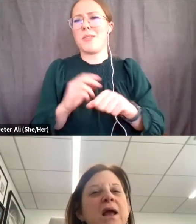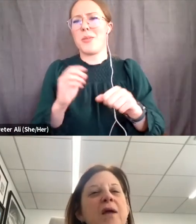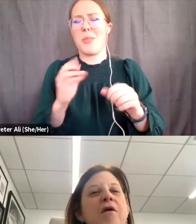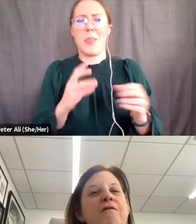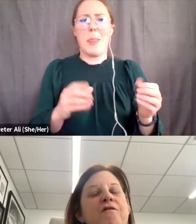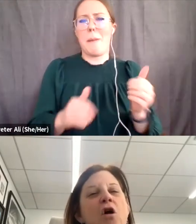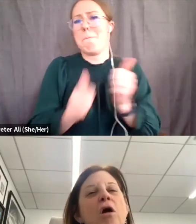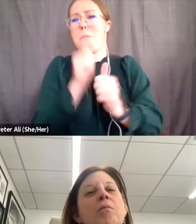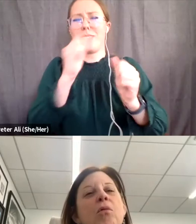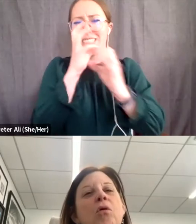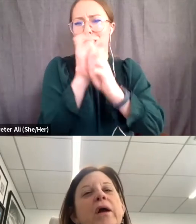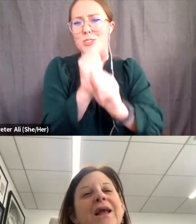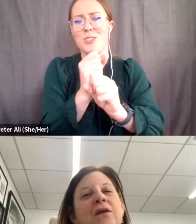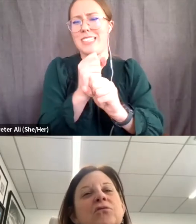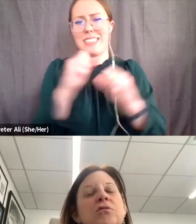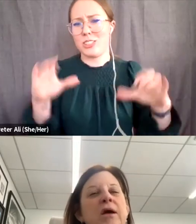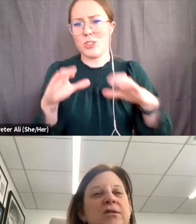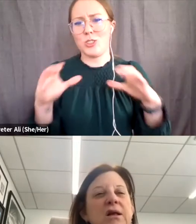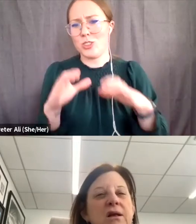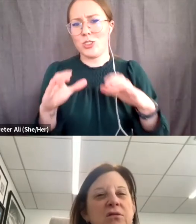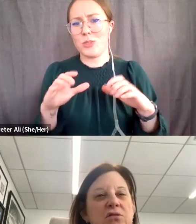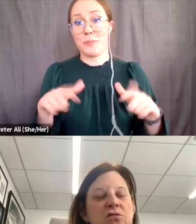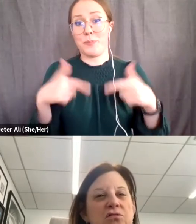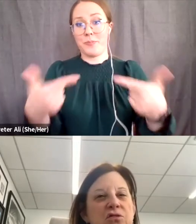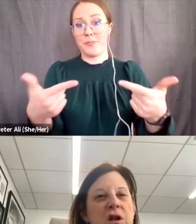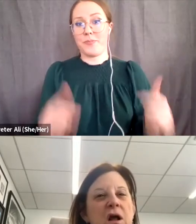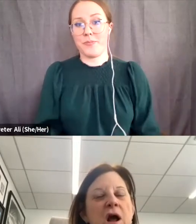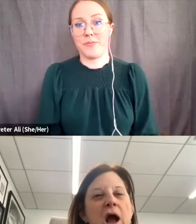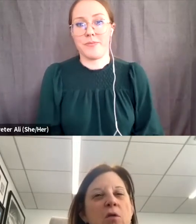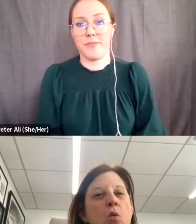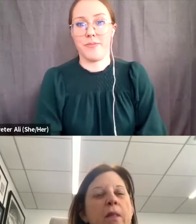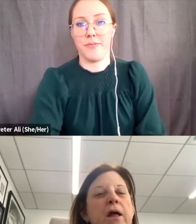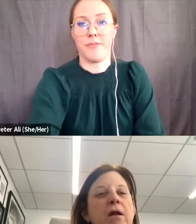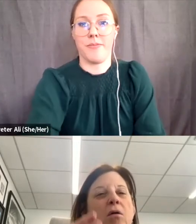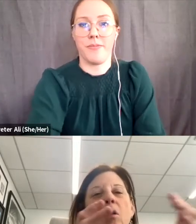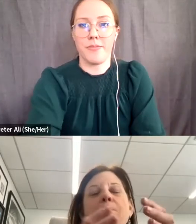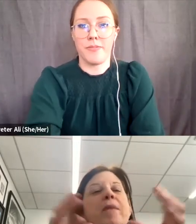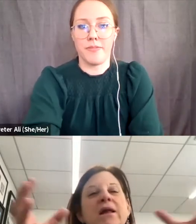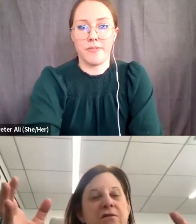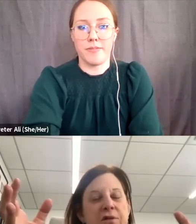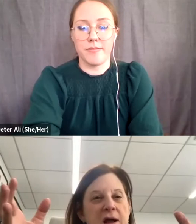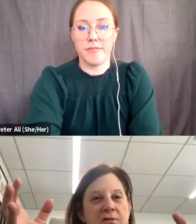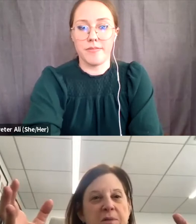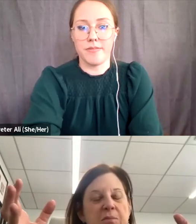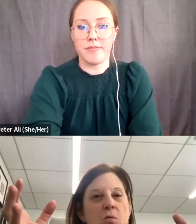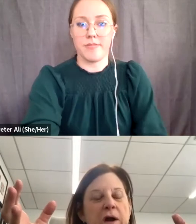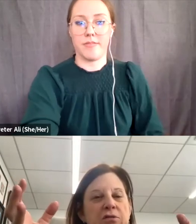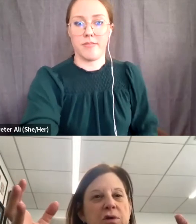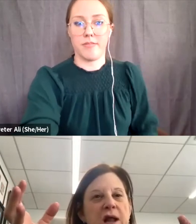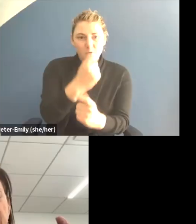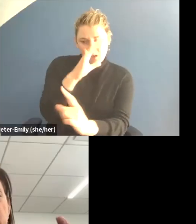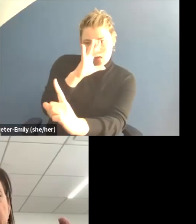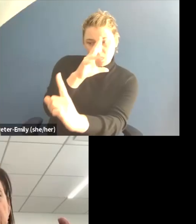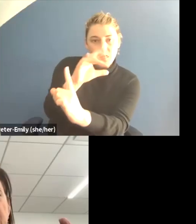We became a far more interesting institution and one that many different kinds of people wanted